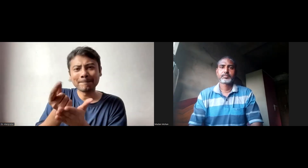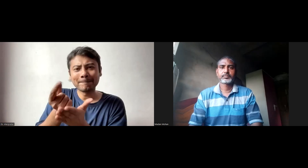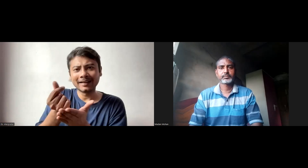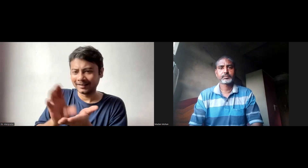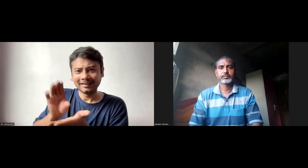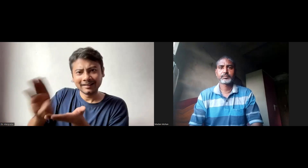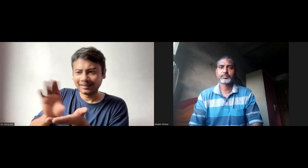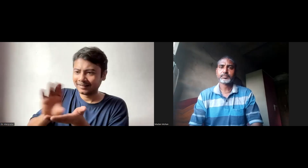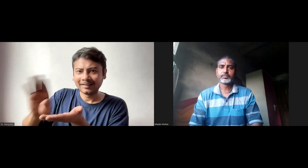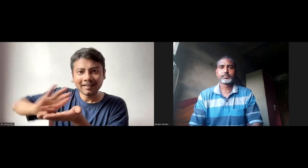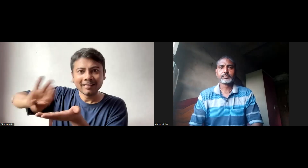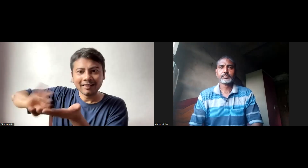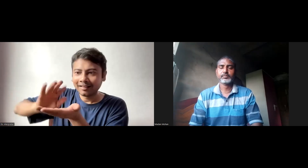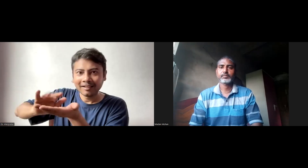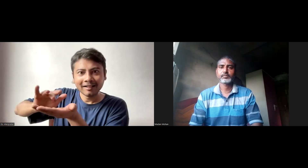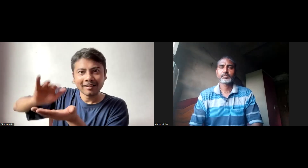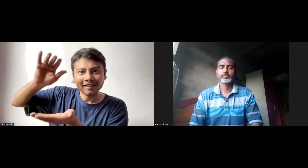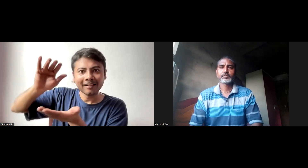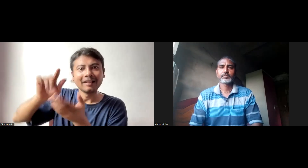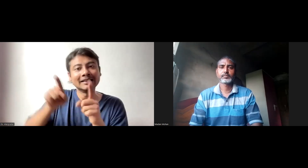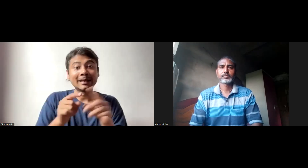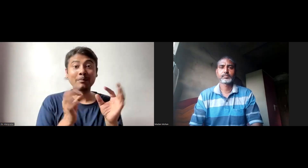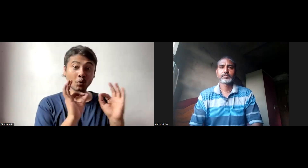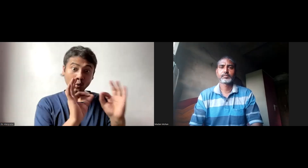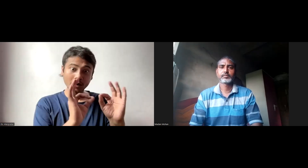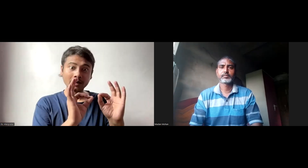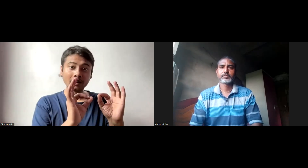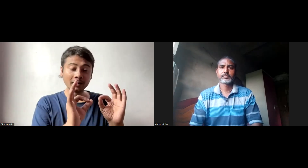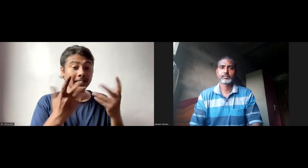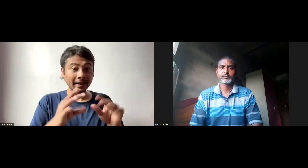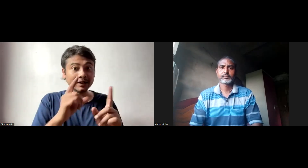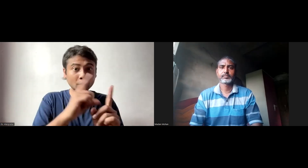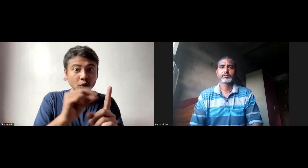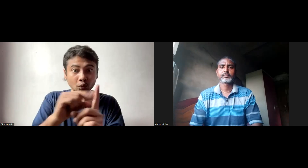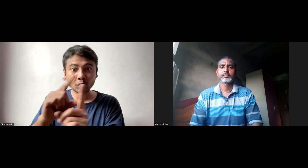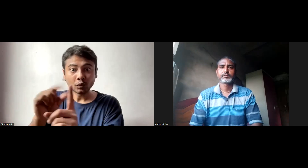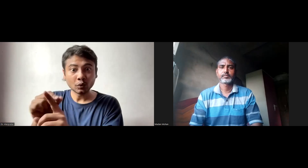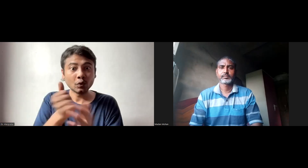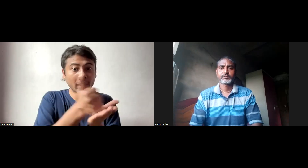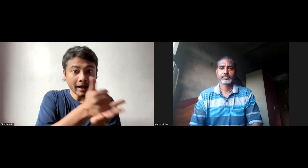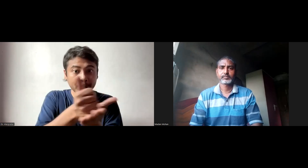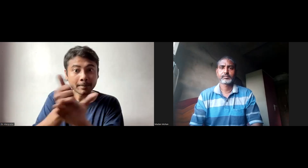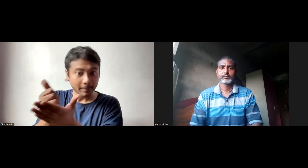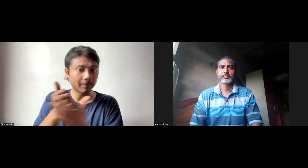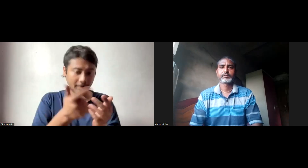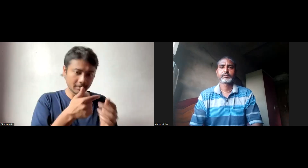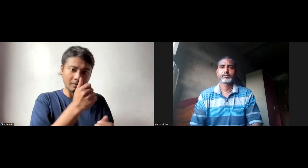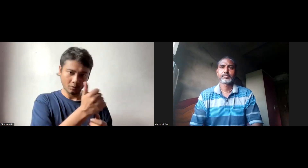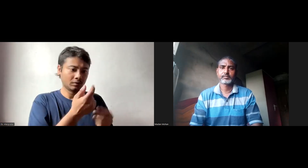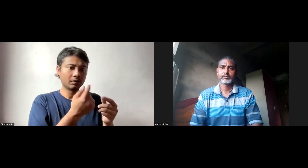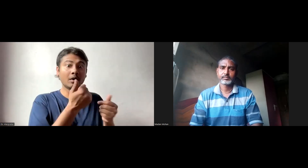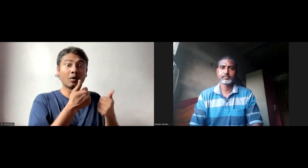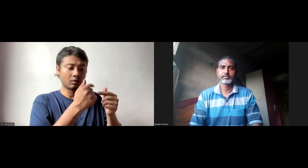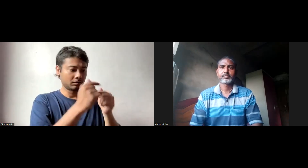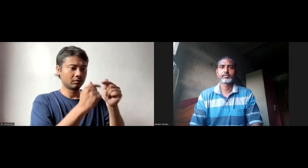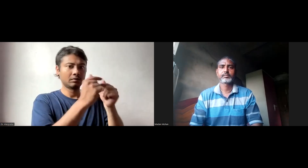God, and then God only calculates that how much of good work will be equivalent to how many